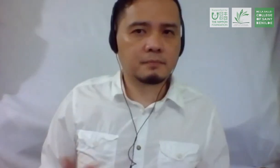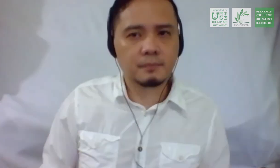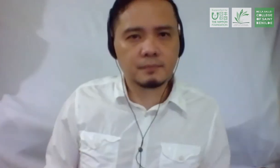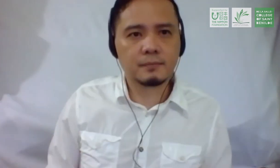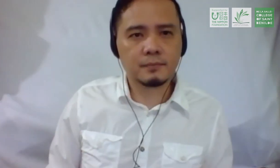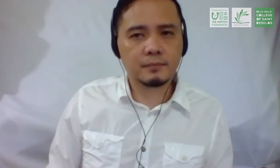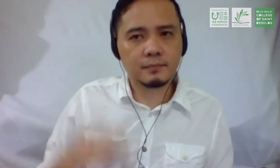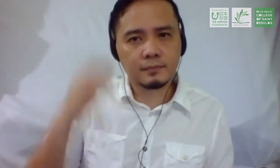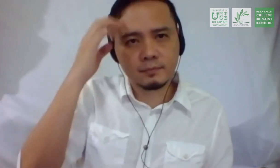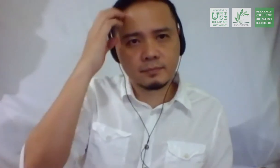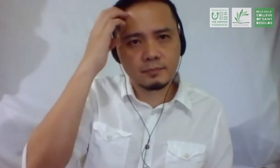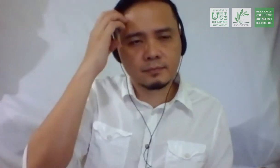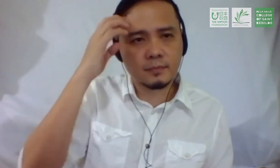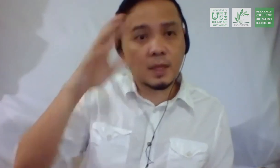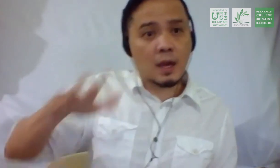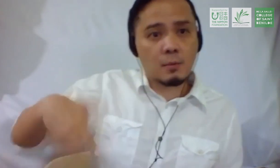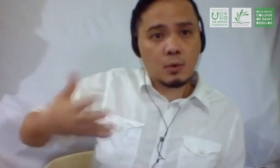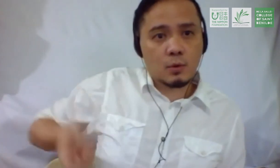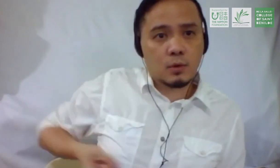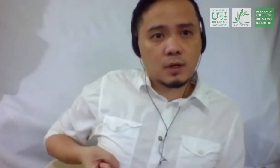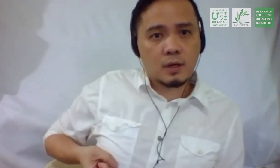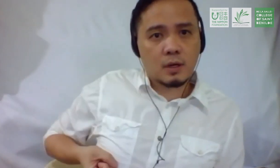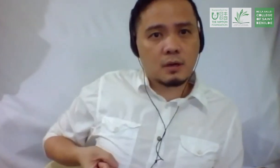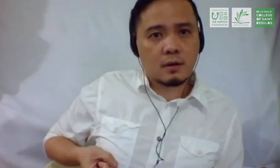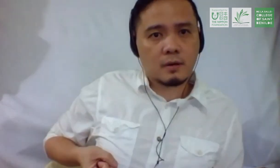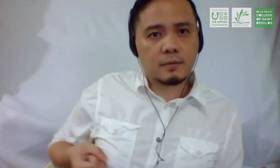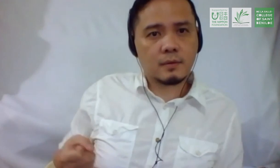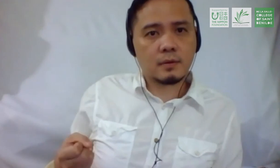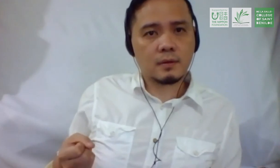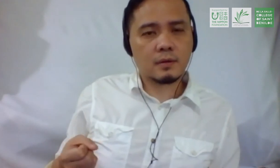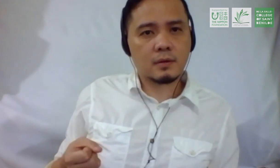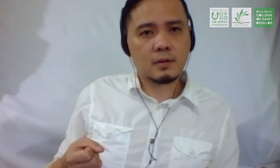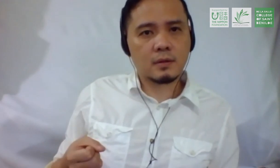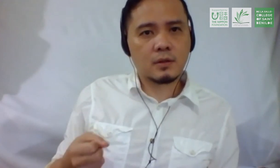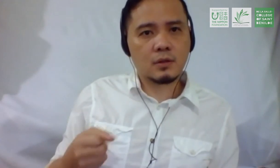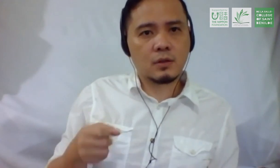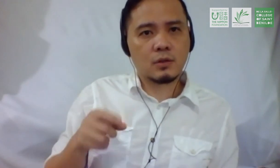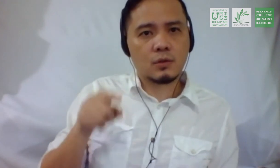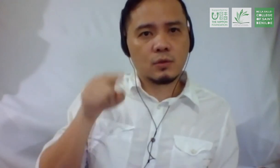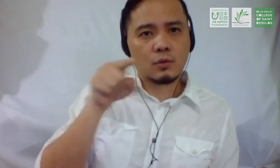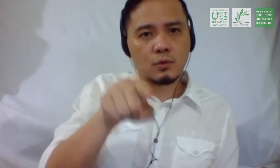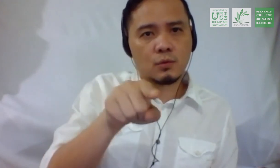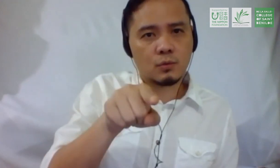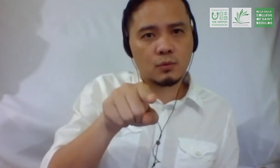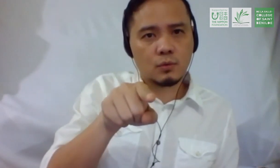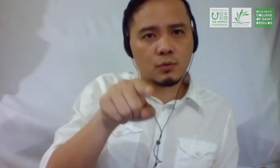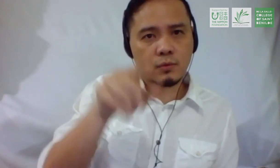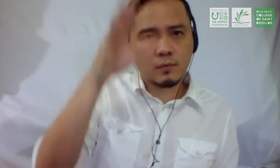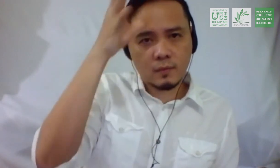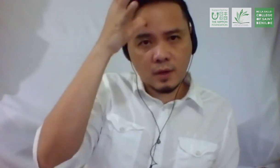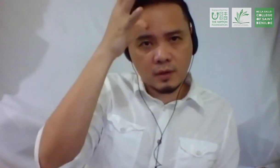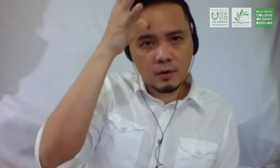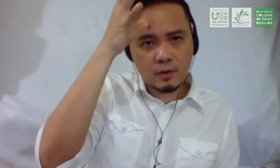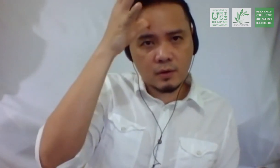Okay, and in Cambodian Sign Language, you have, again, something like your